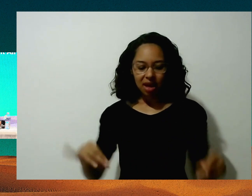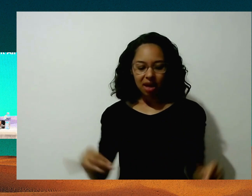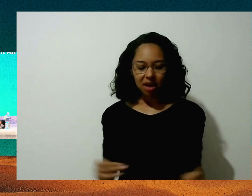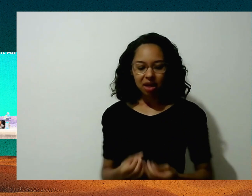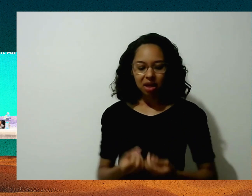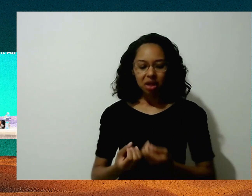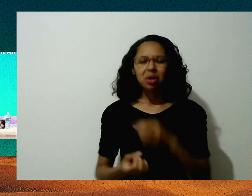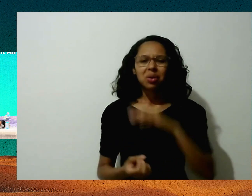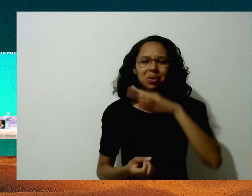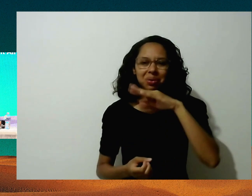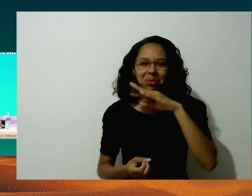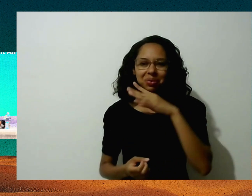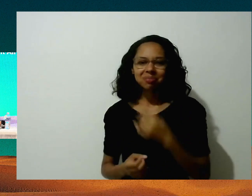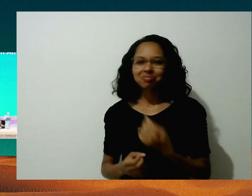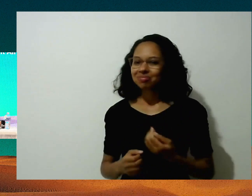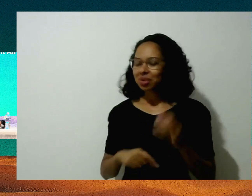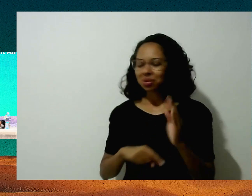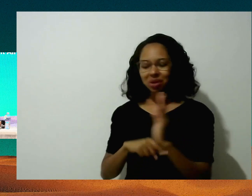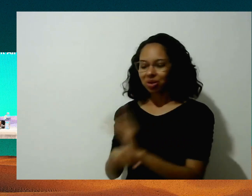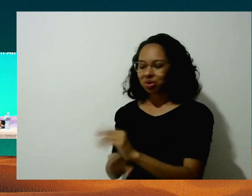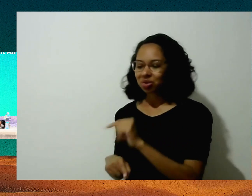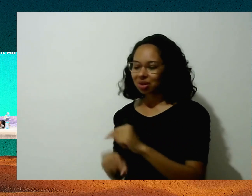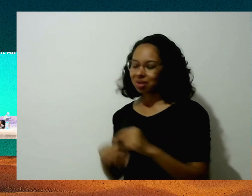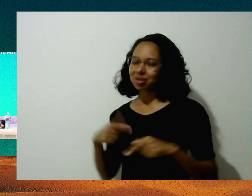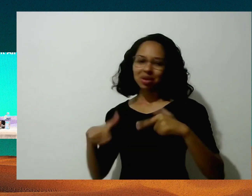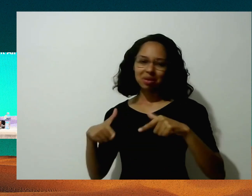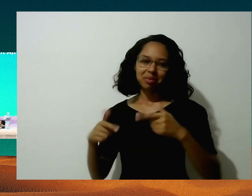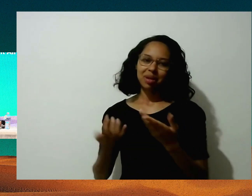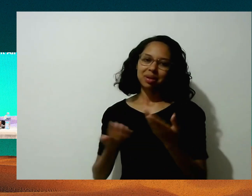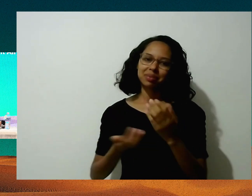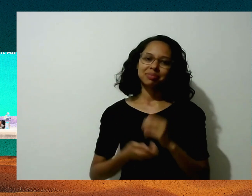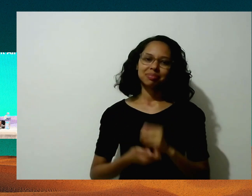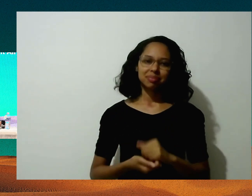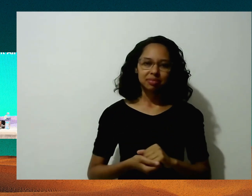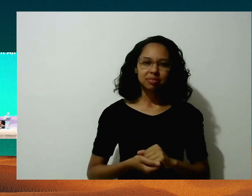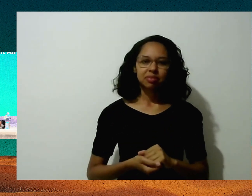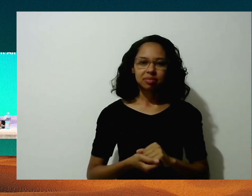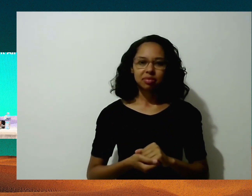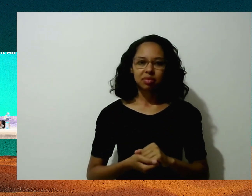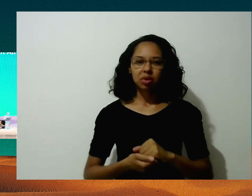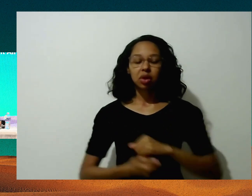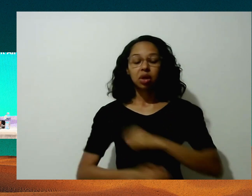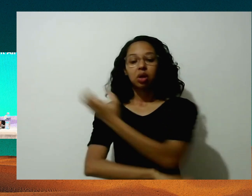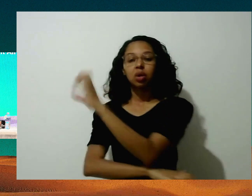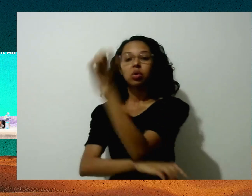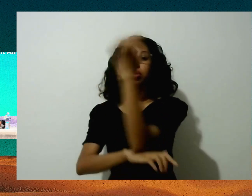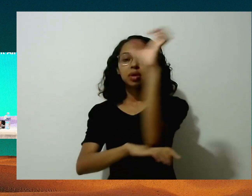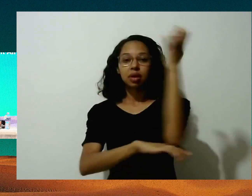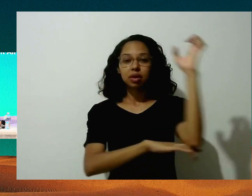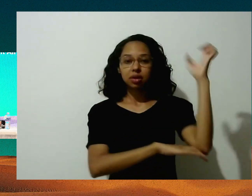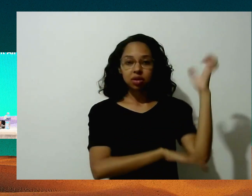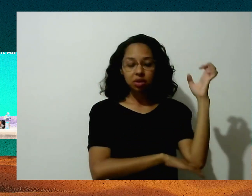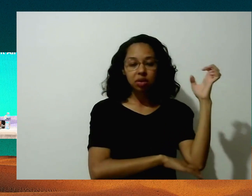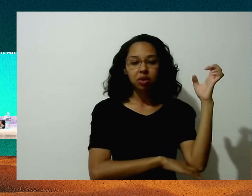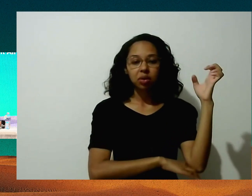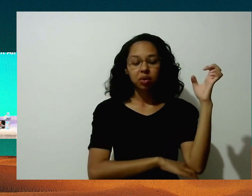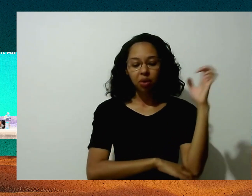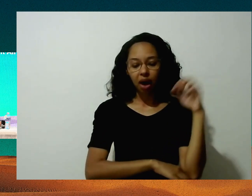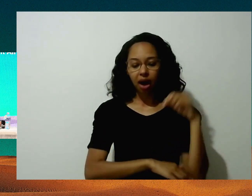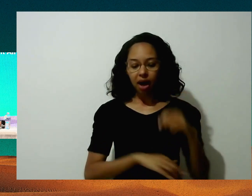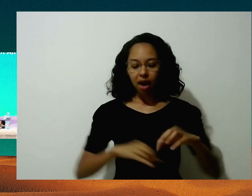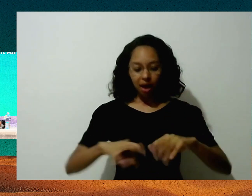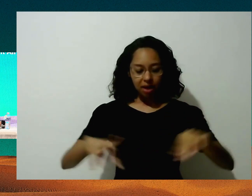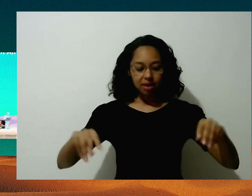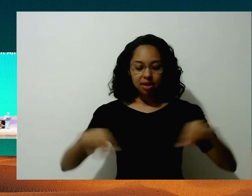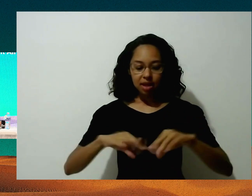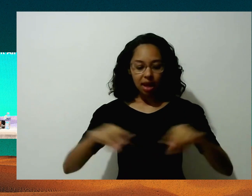will no longer cooperate with man. porque até então no jardim do Éden a terra produzia o alimento